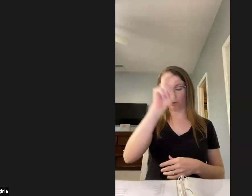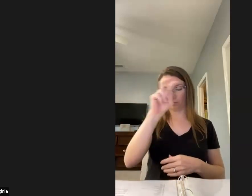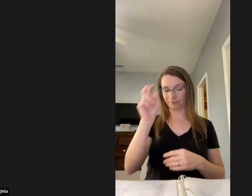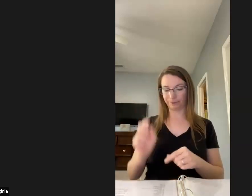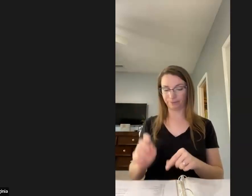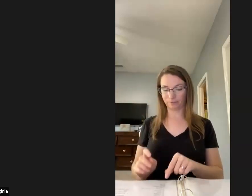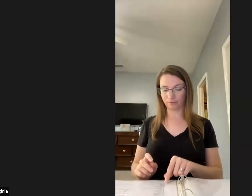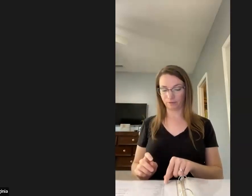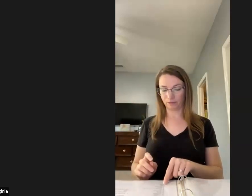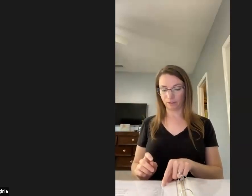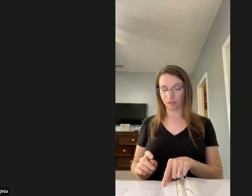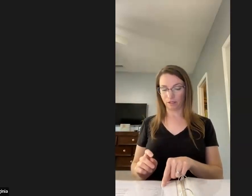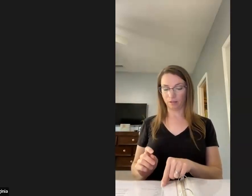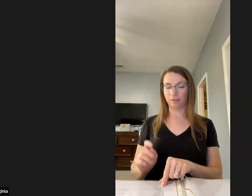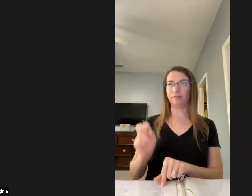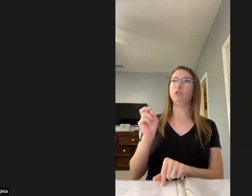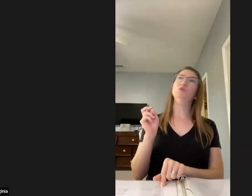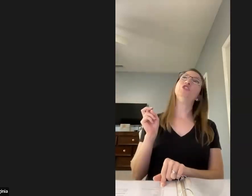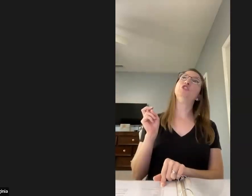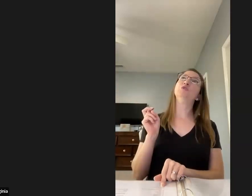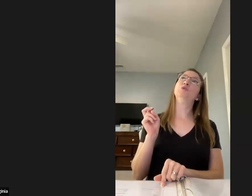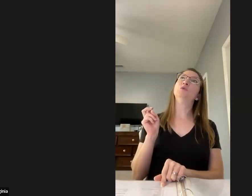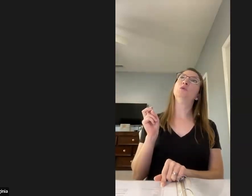travel. If you do,